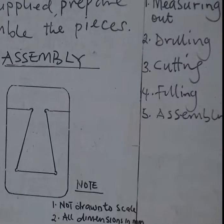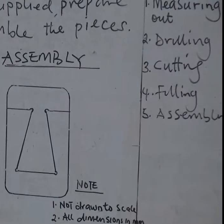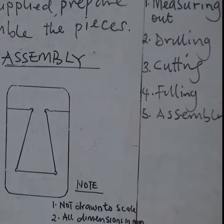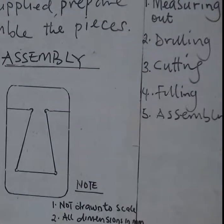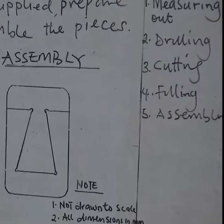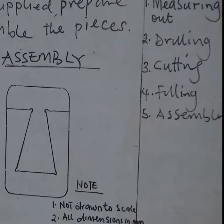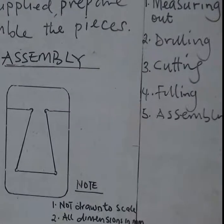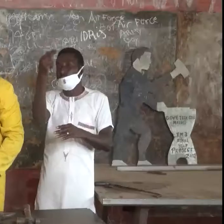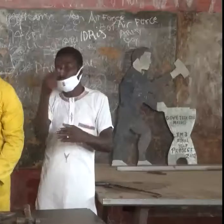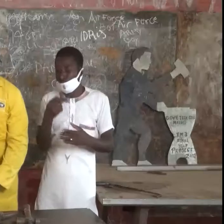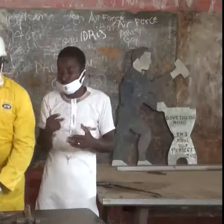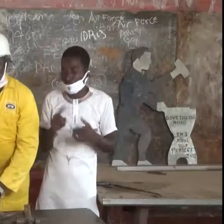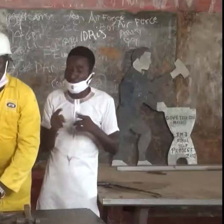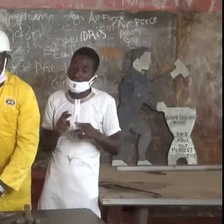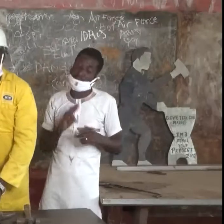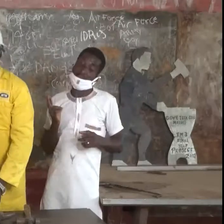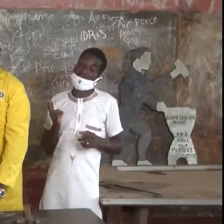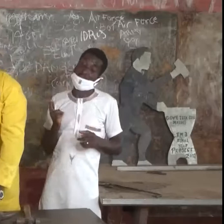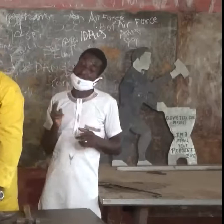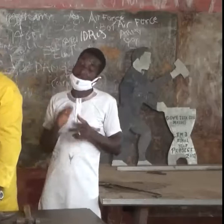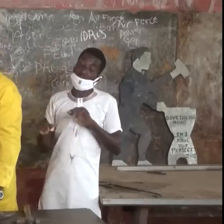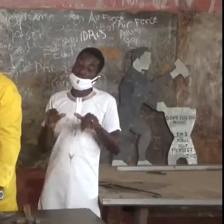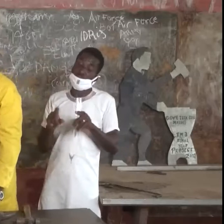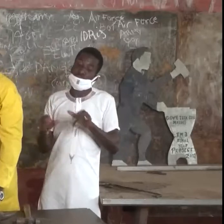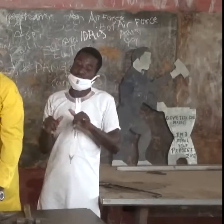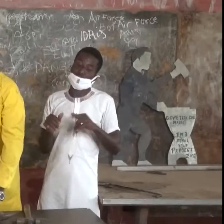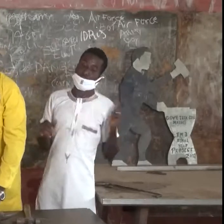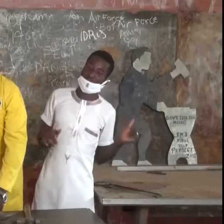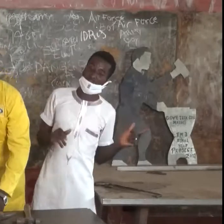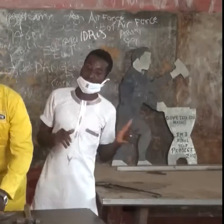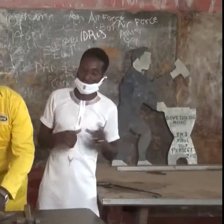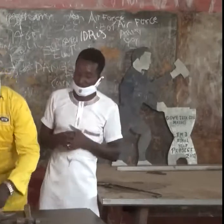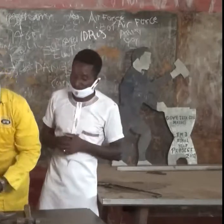top, to the right, and then do the same to the left.